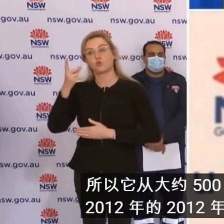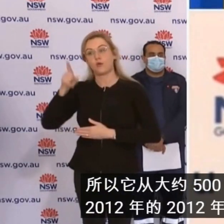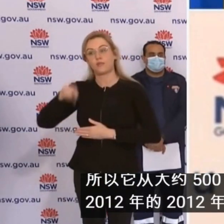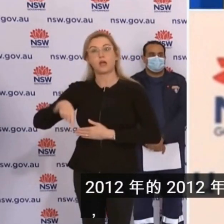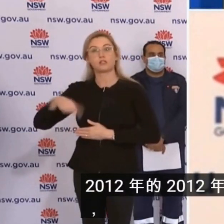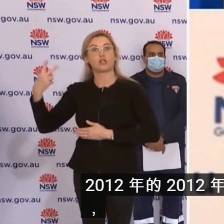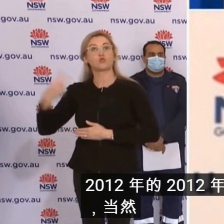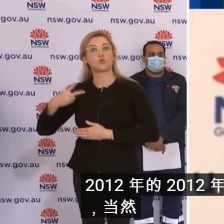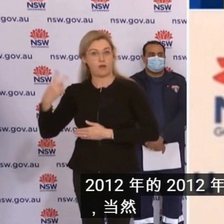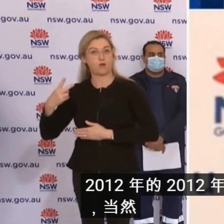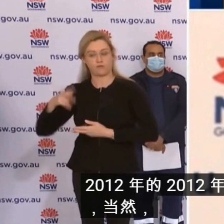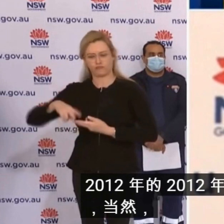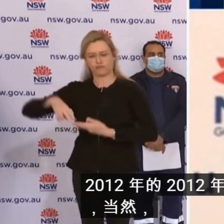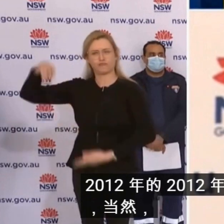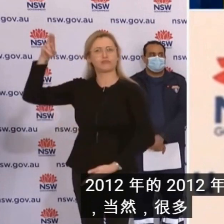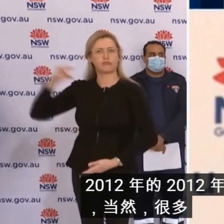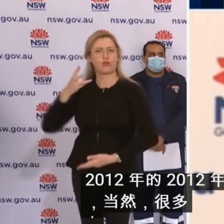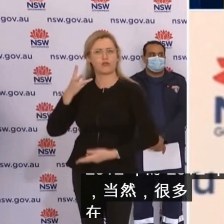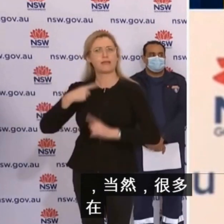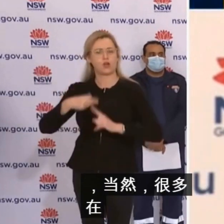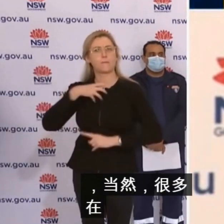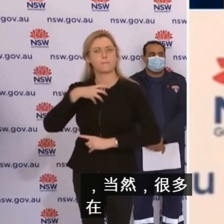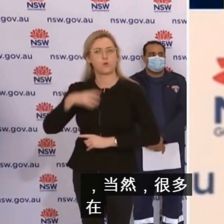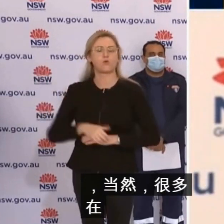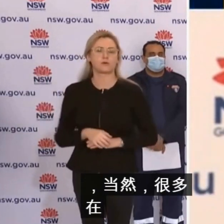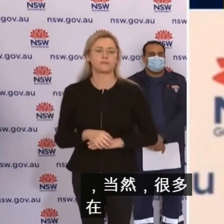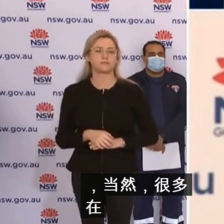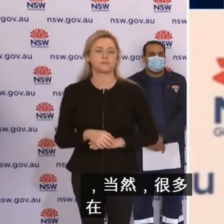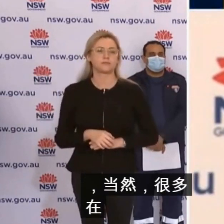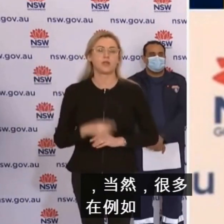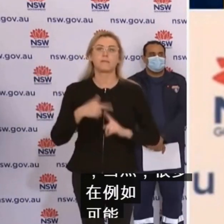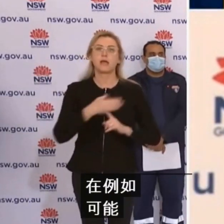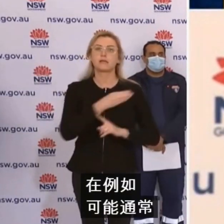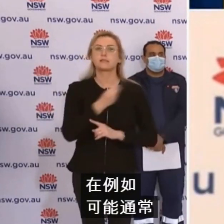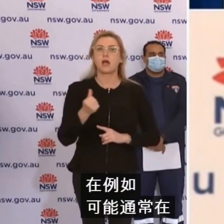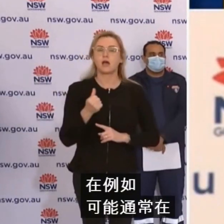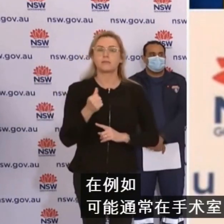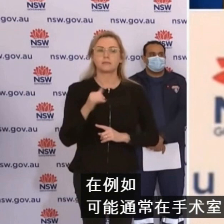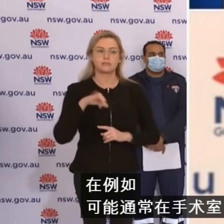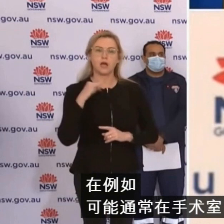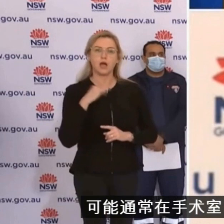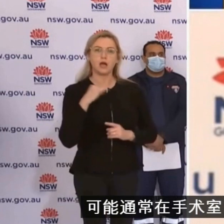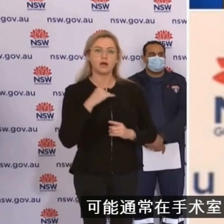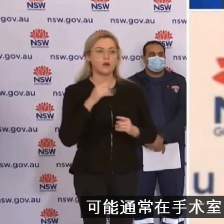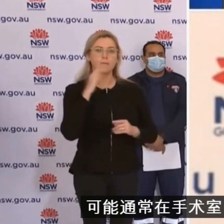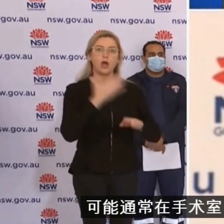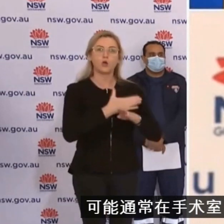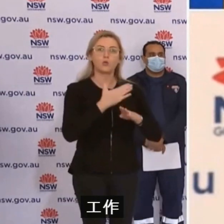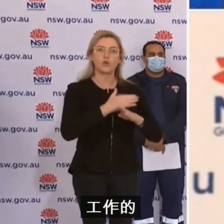looked. And of course a lot of health staff that worked in, for example, might have been usually working in operating